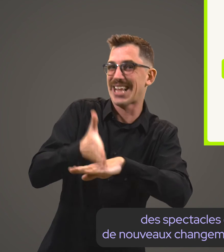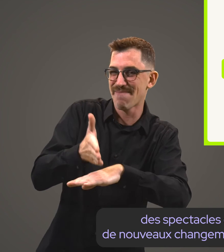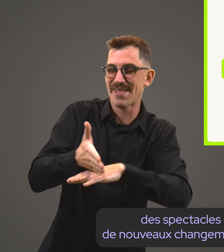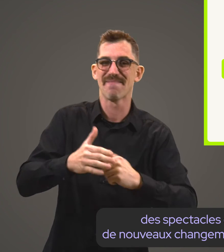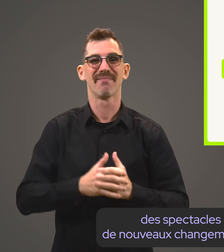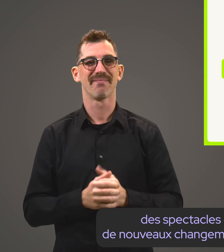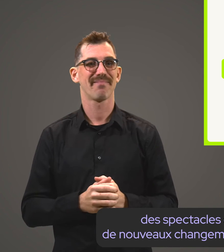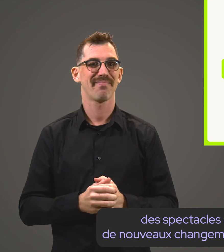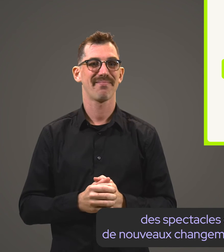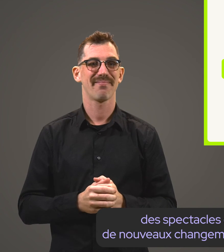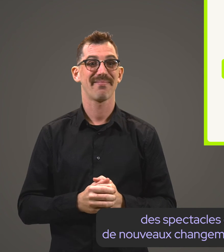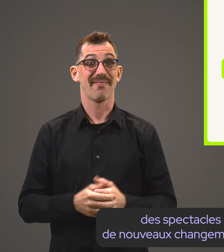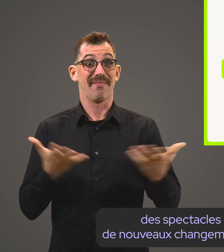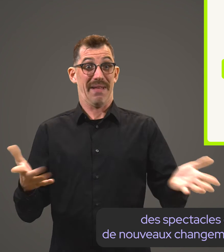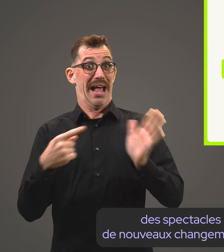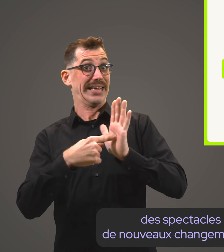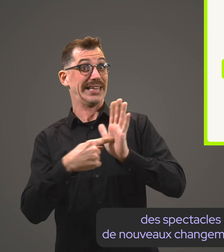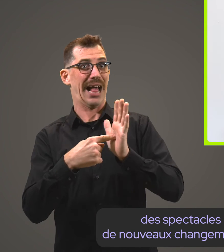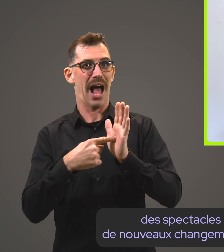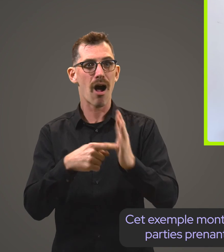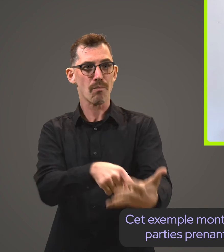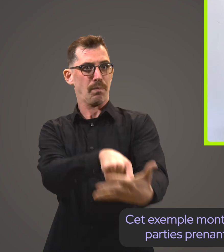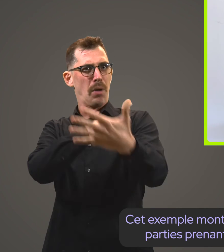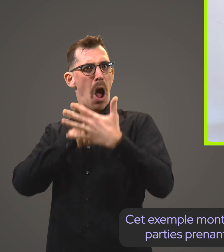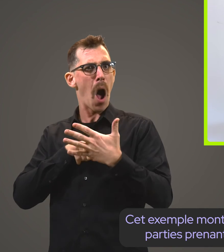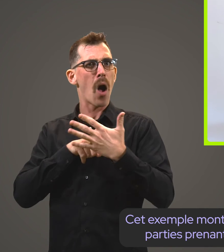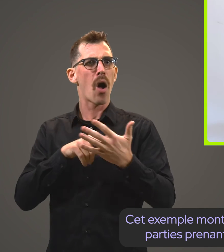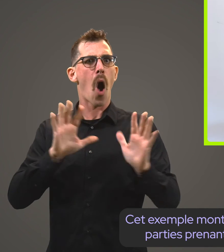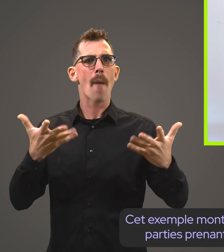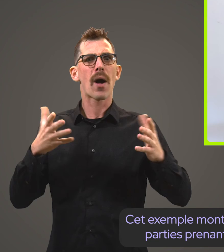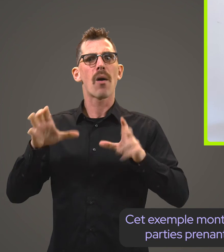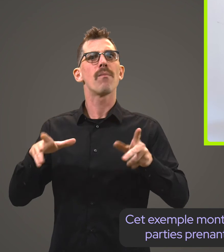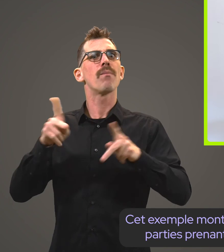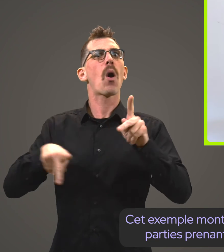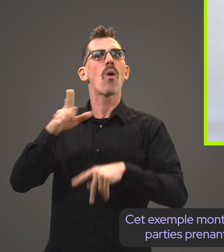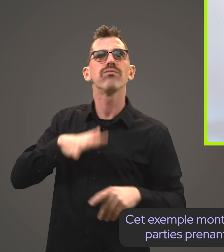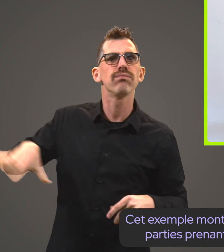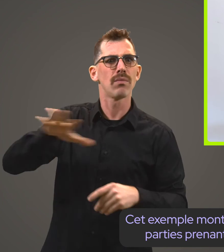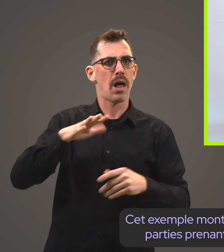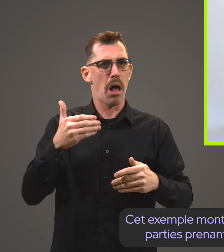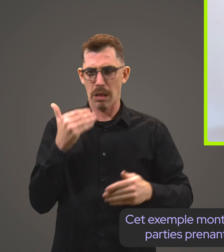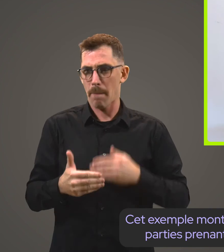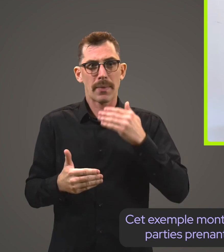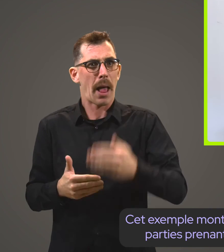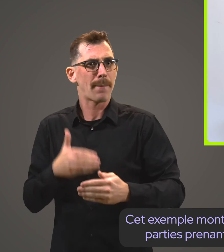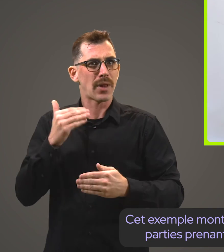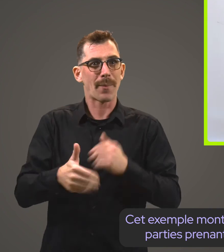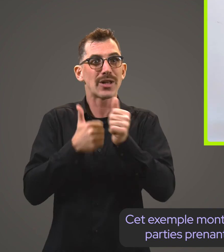groundwork for further accessibility changes. This example demonstrates how this group of